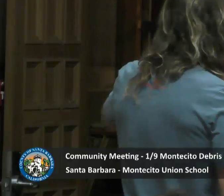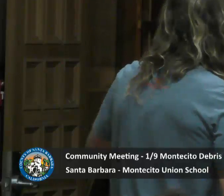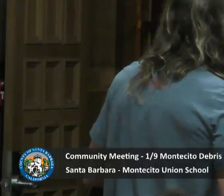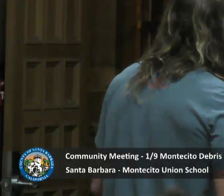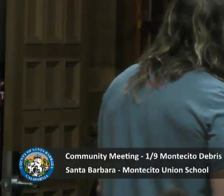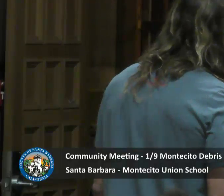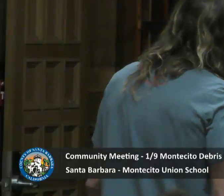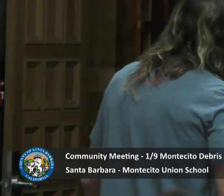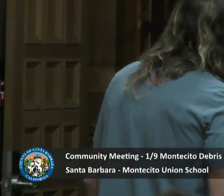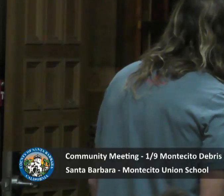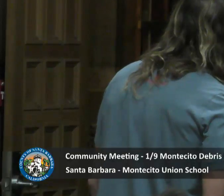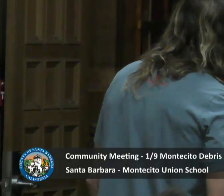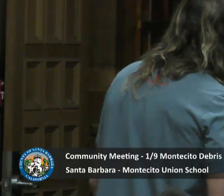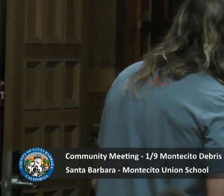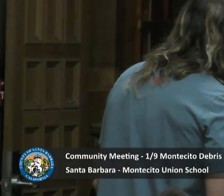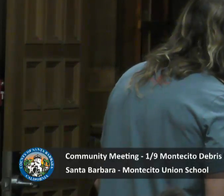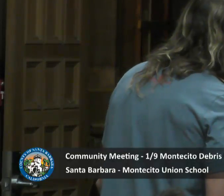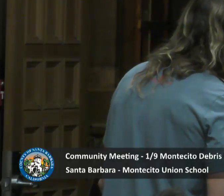doing this.